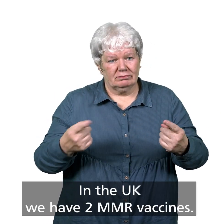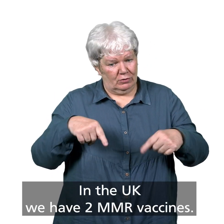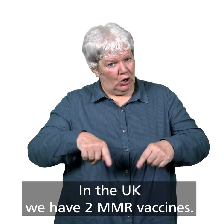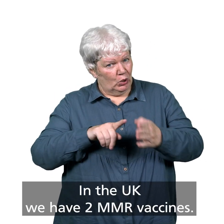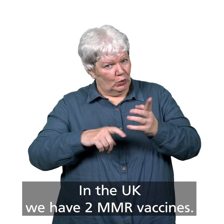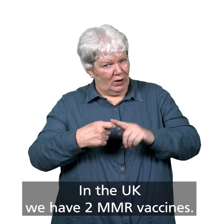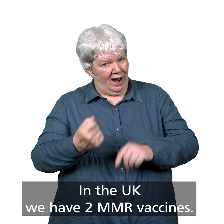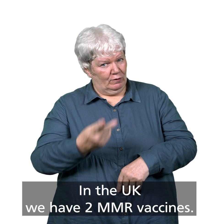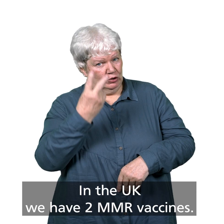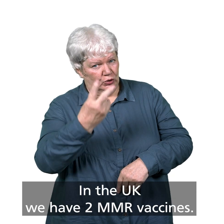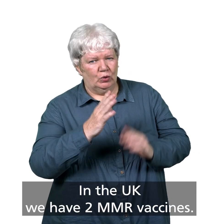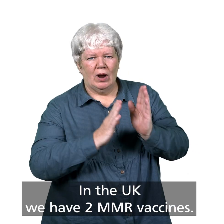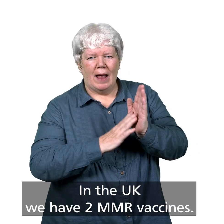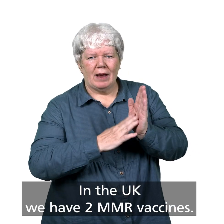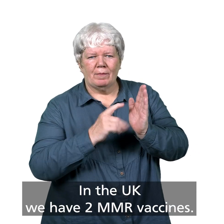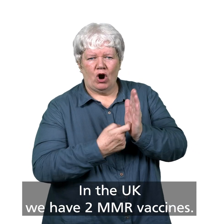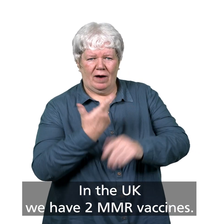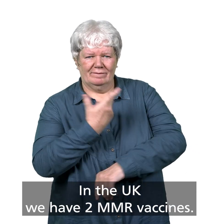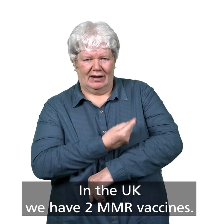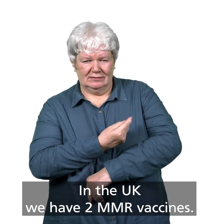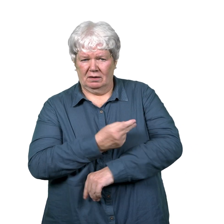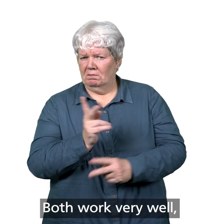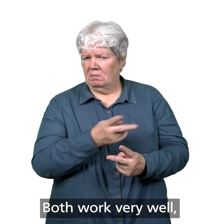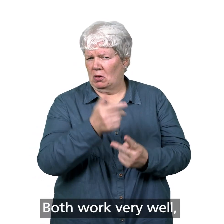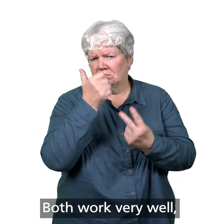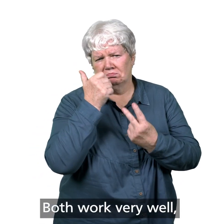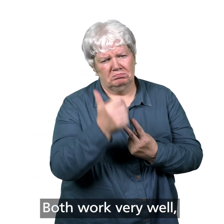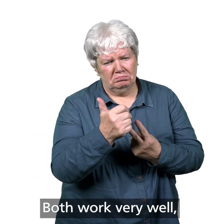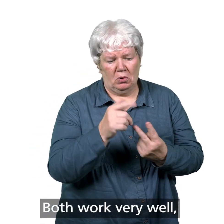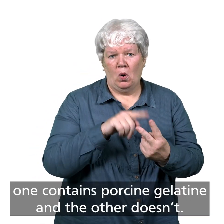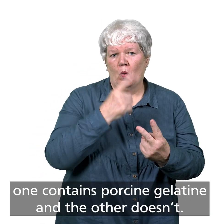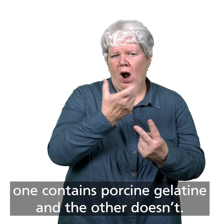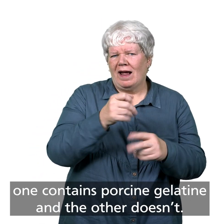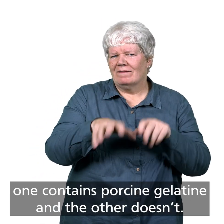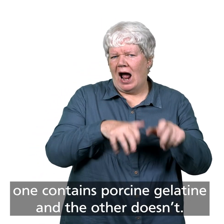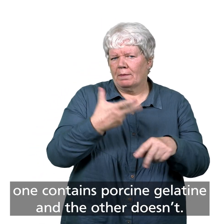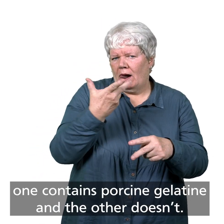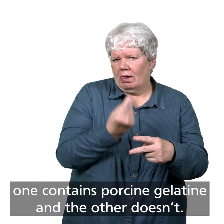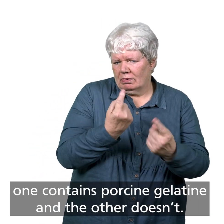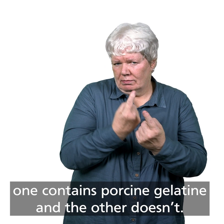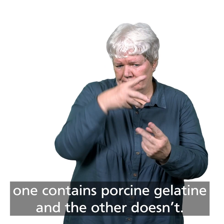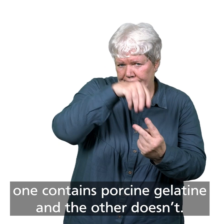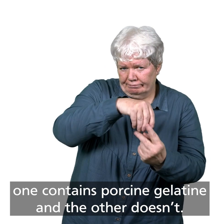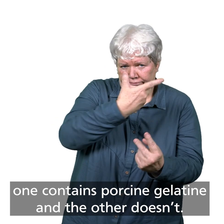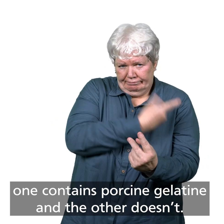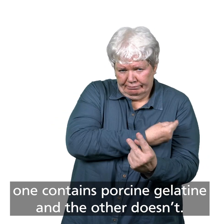people. In the UK, we have 2 MMR vaccines. Both work very well. One contains